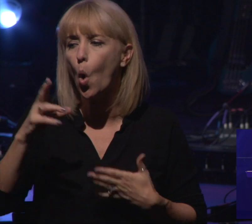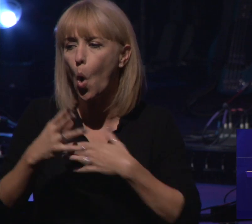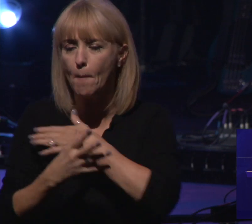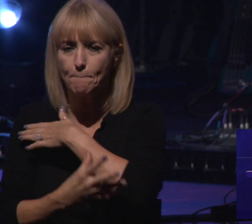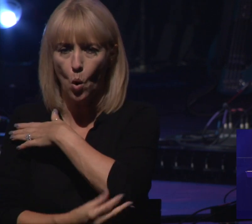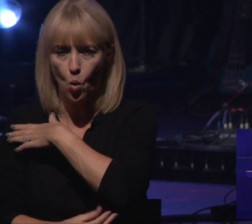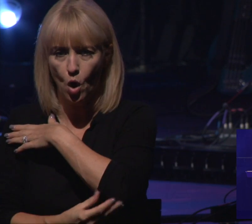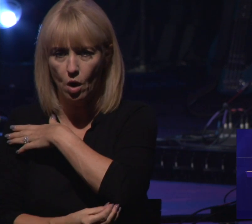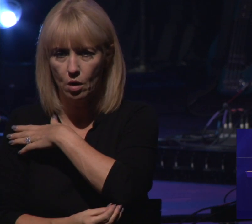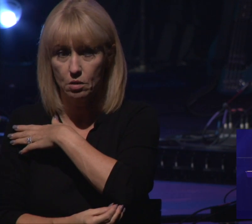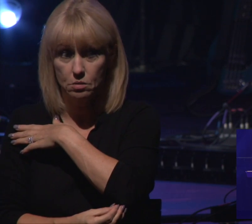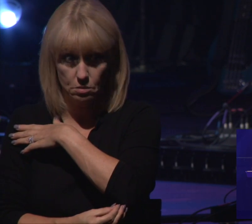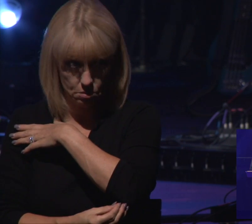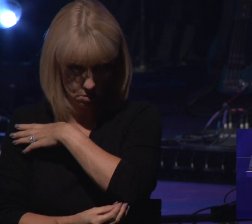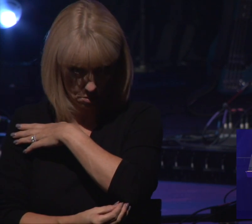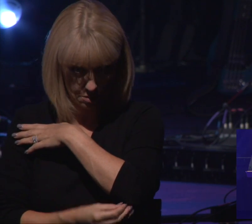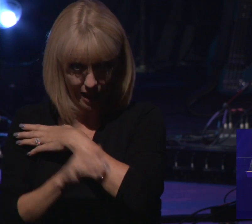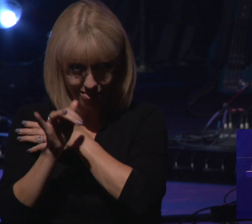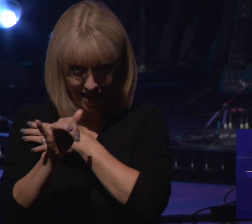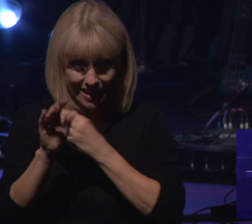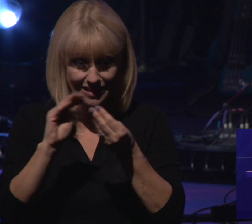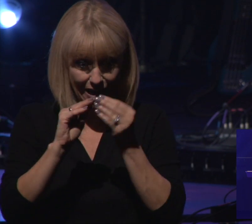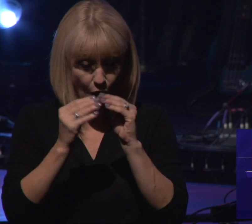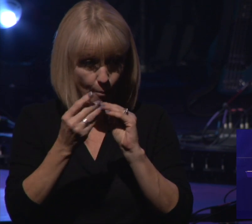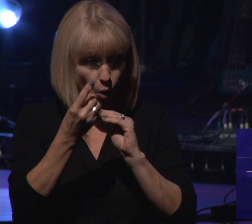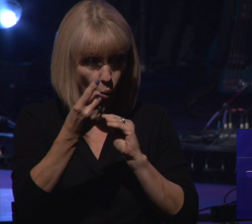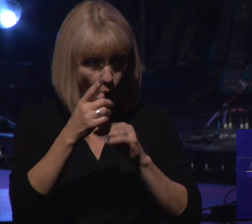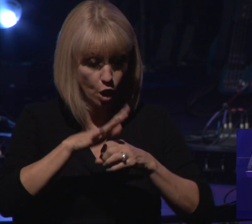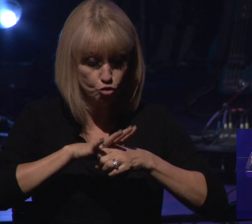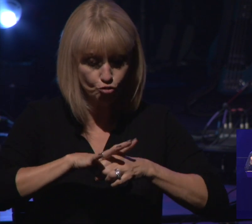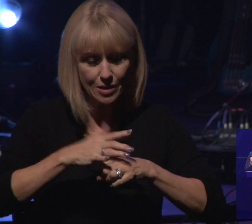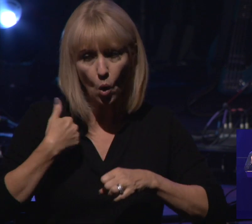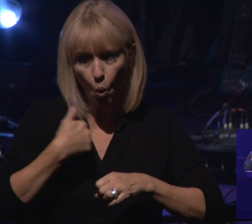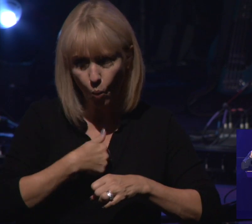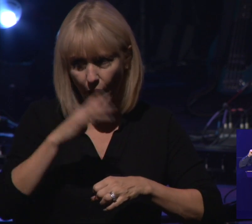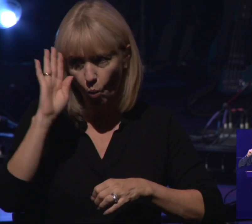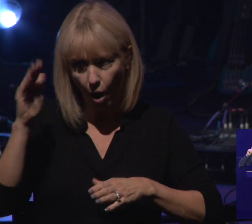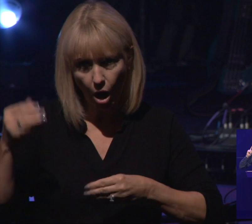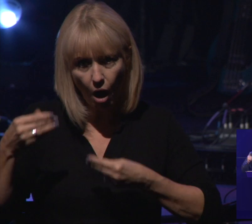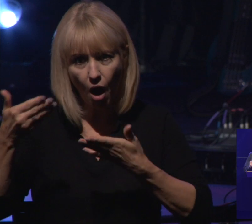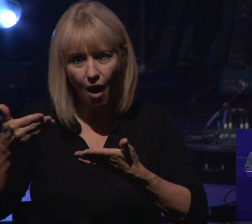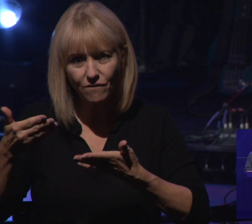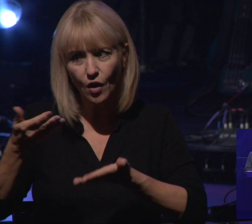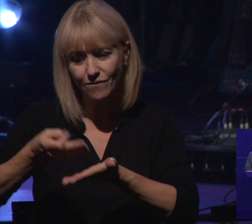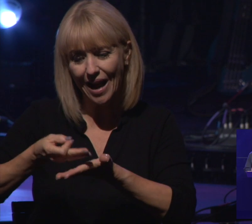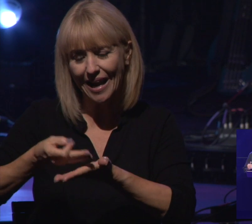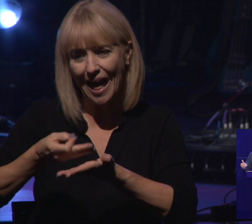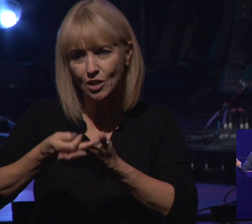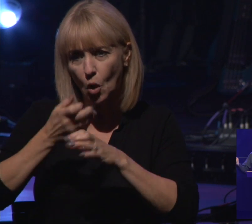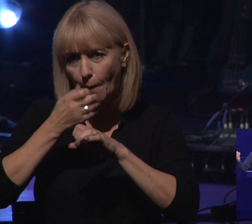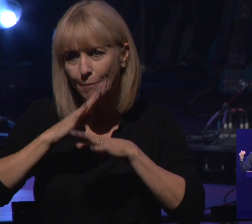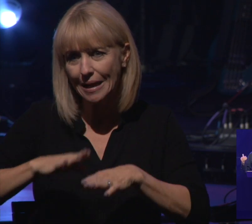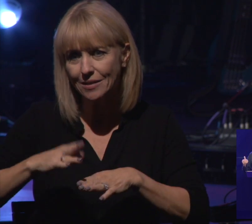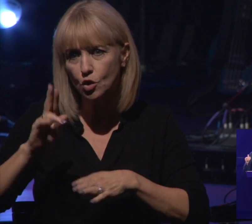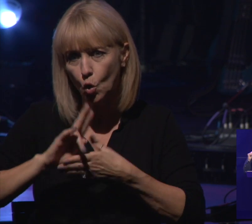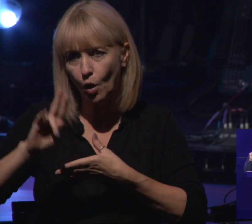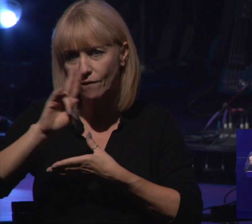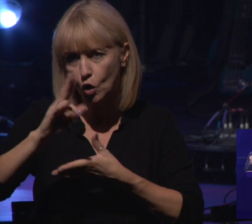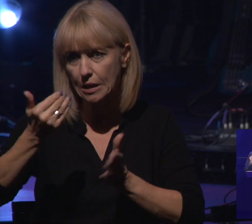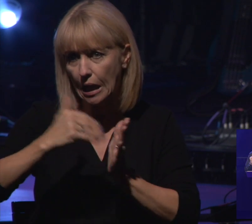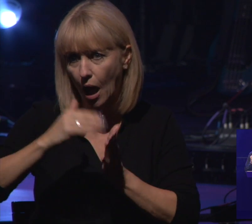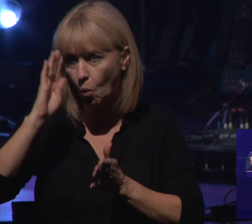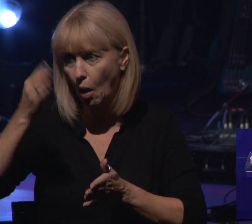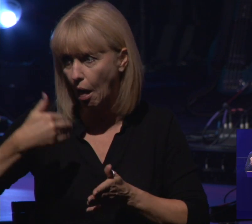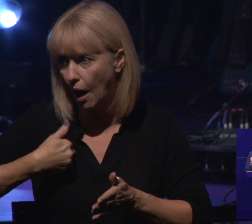for poor, still the number one stress in marriages is money. And by the way, we're going to offer Financial Peace University again at the first of the year. You